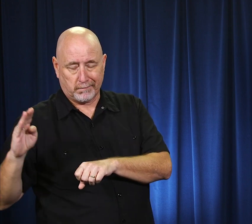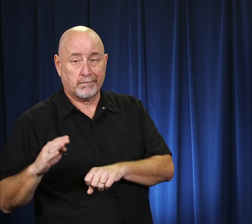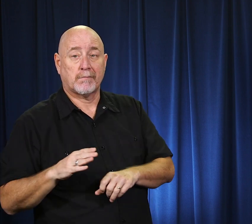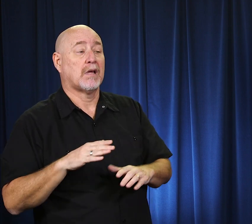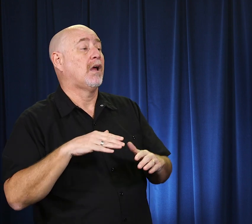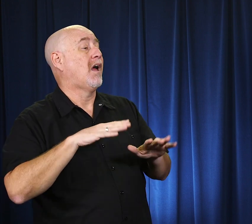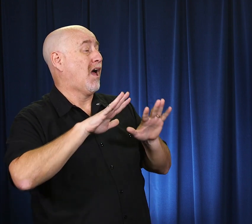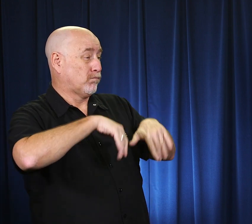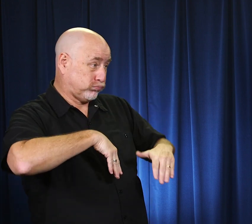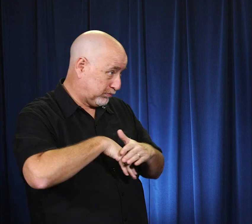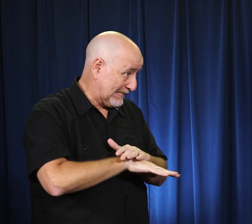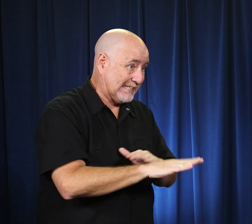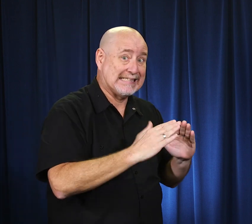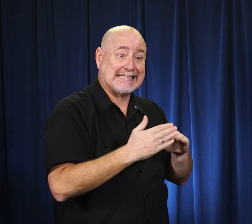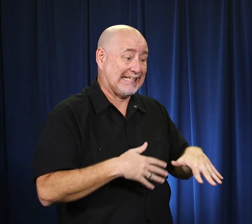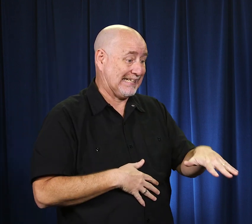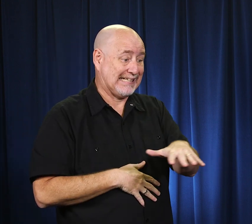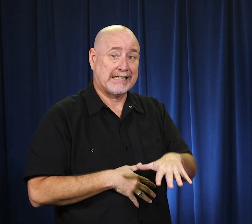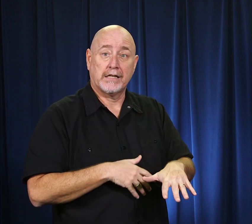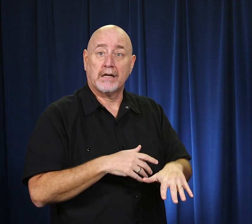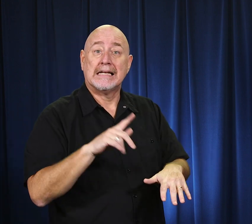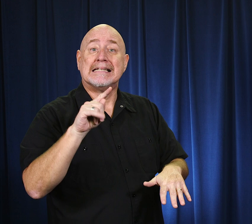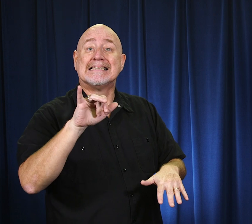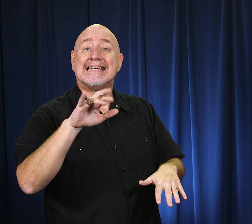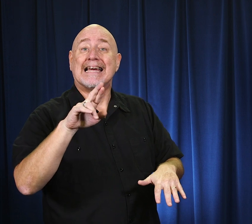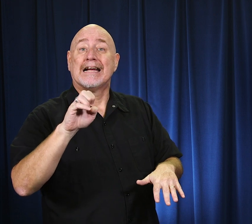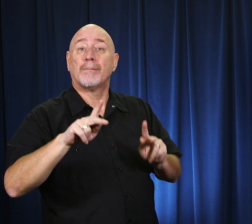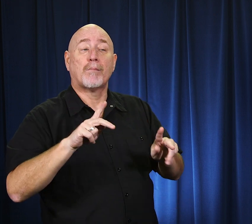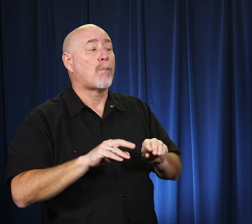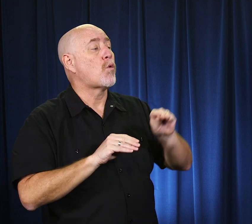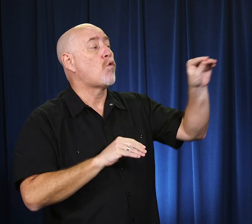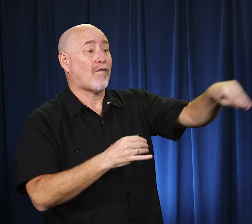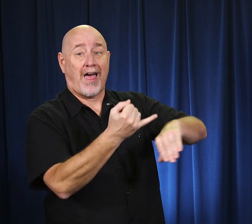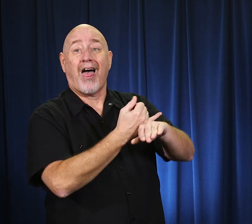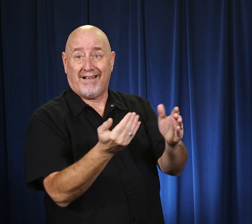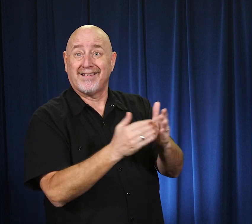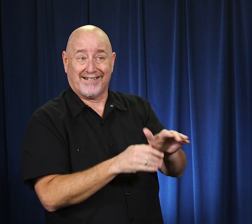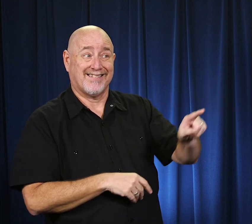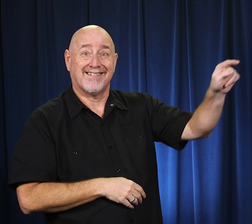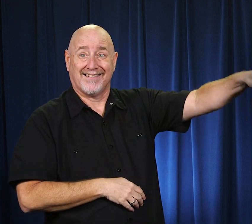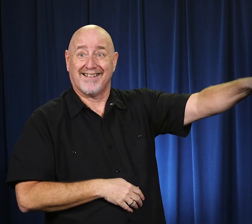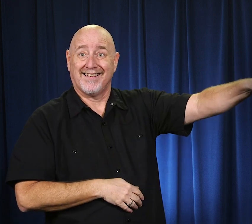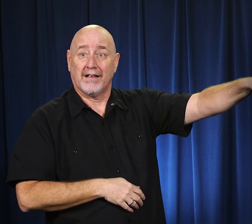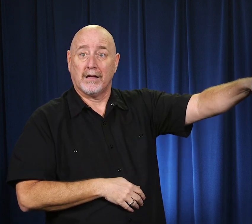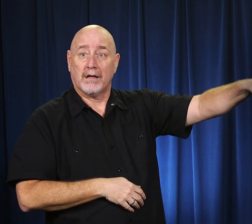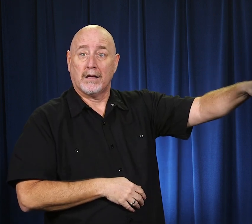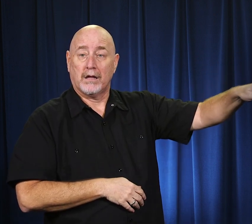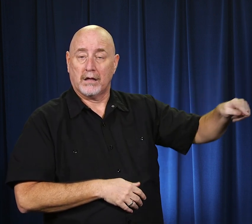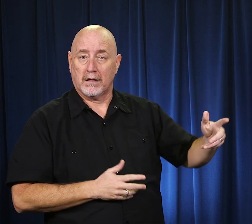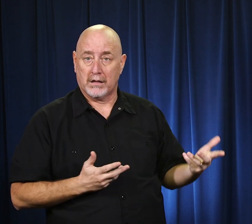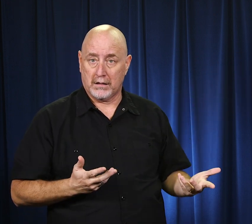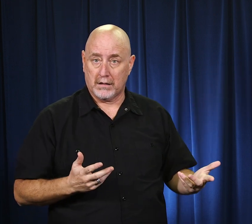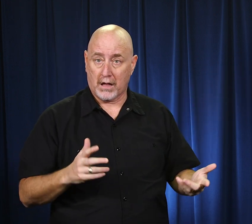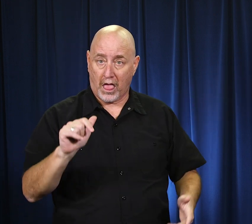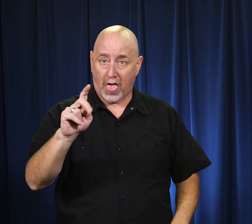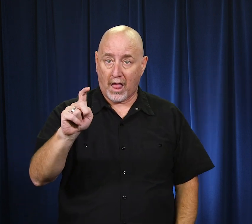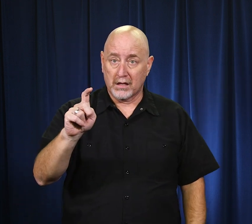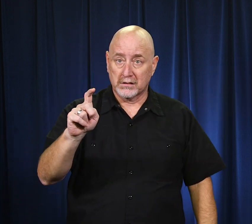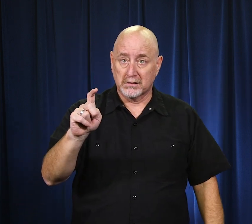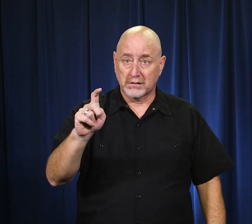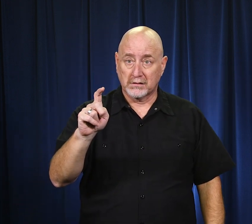9 months, when he got into the mainland city, those Tyrians had moved to the island city.